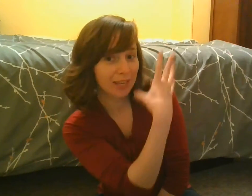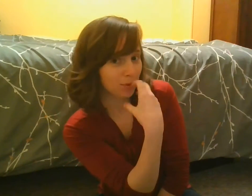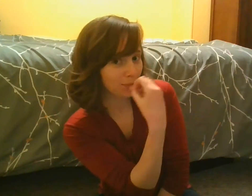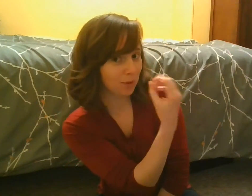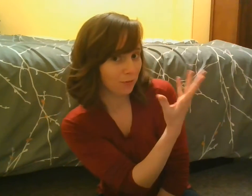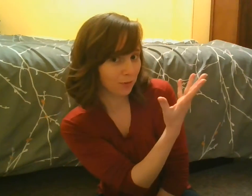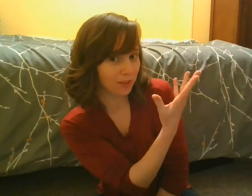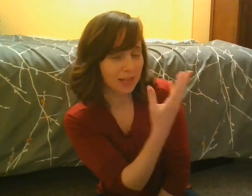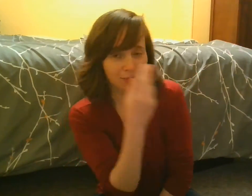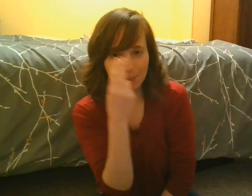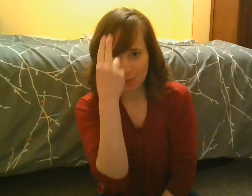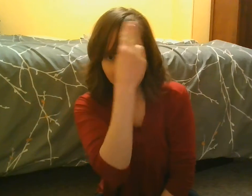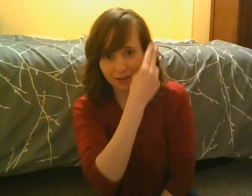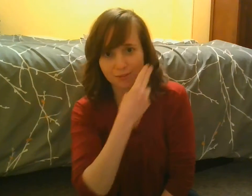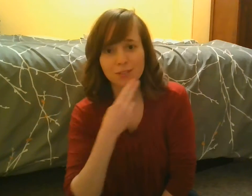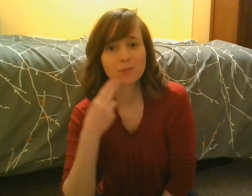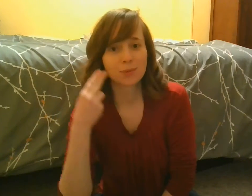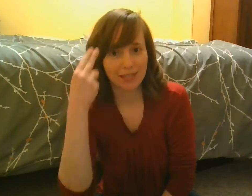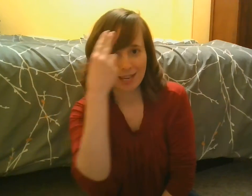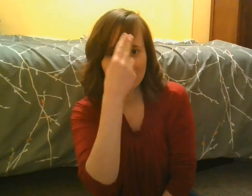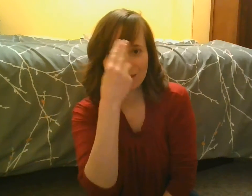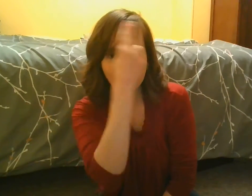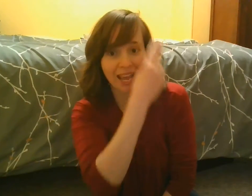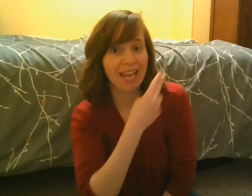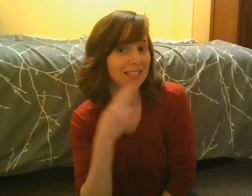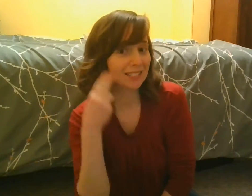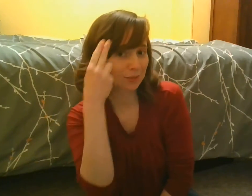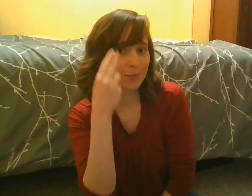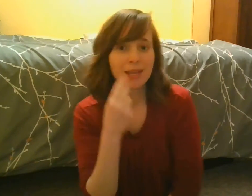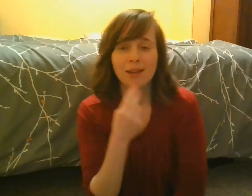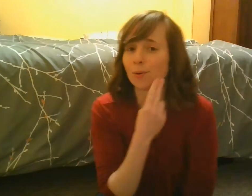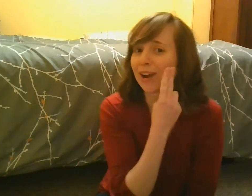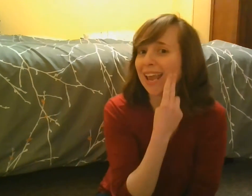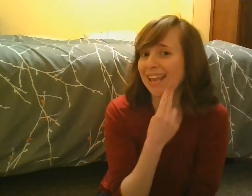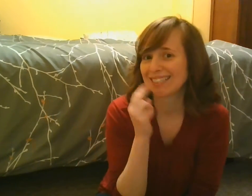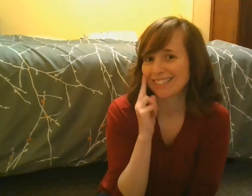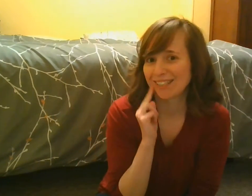with beautiful, but with kind of just with the H. So handsome or handsome.